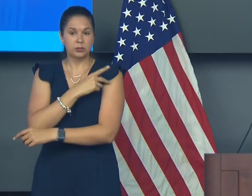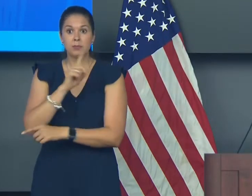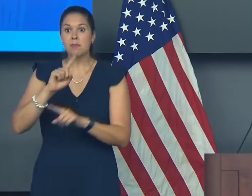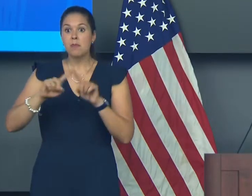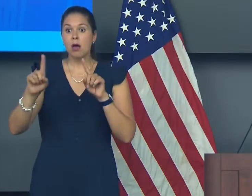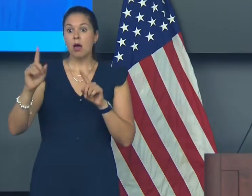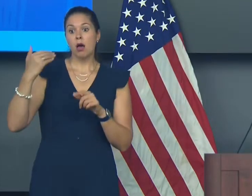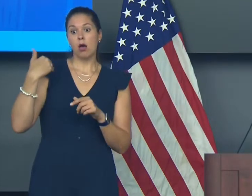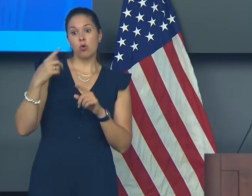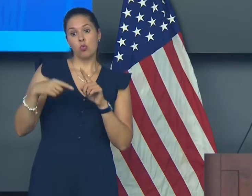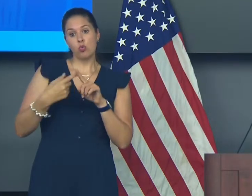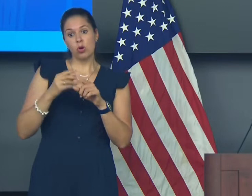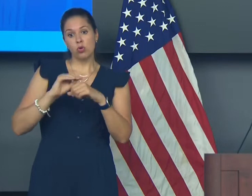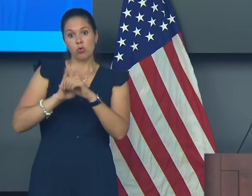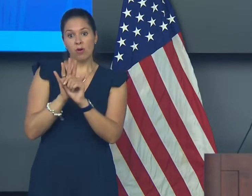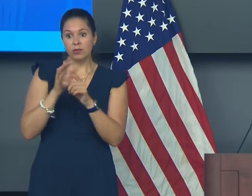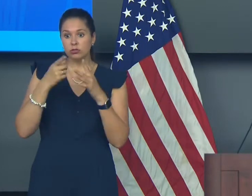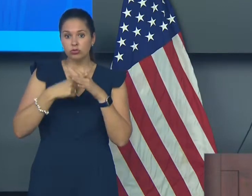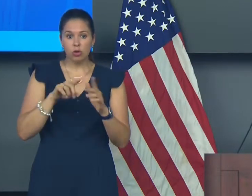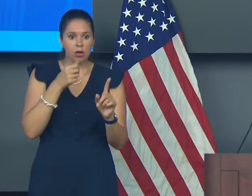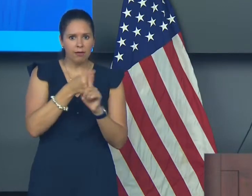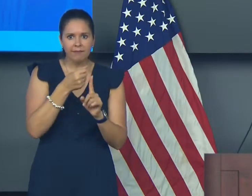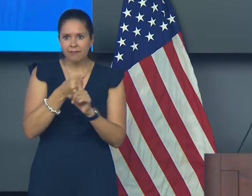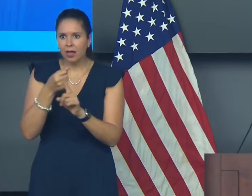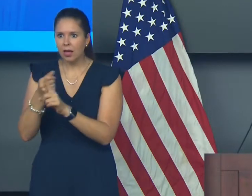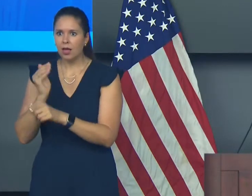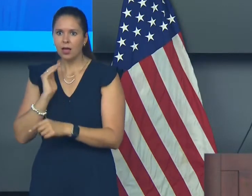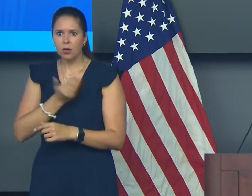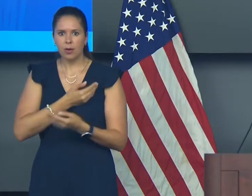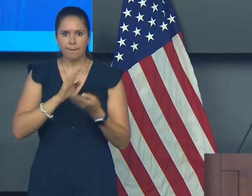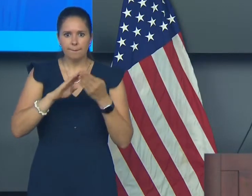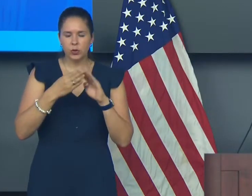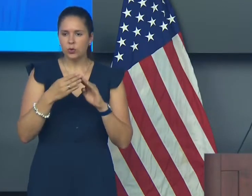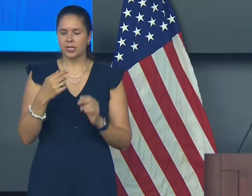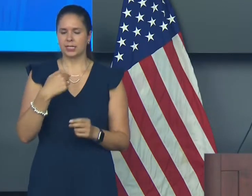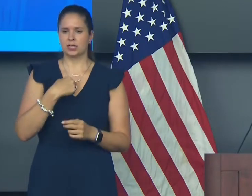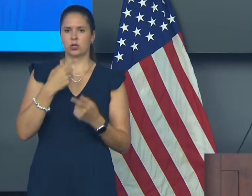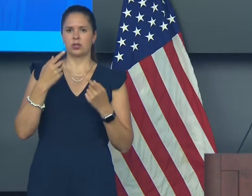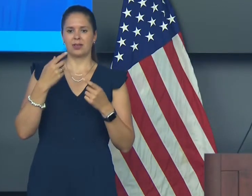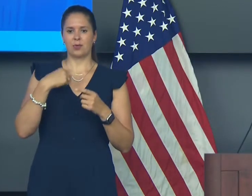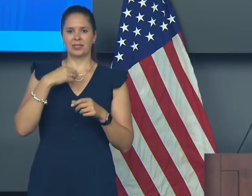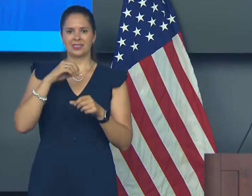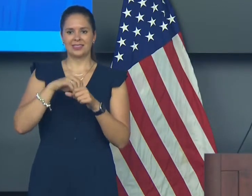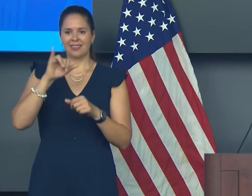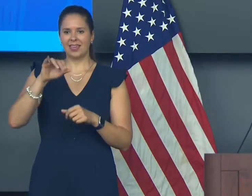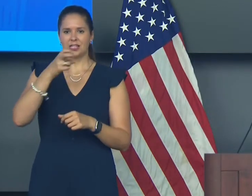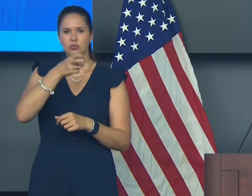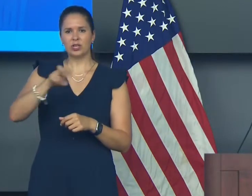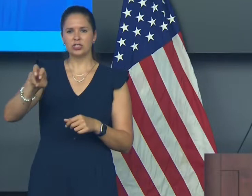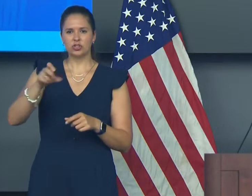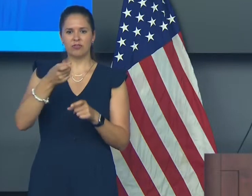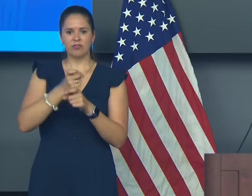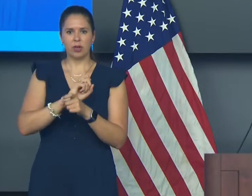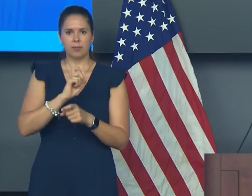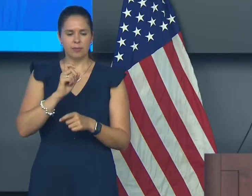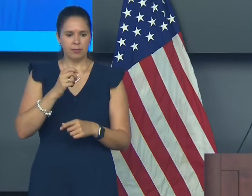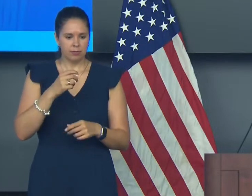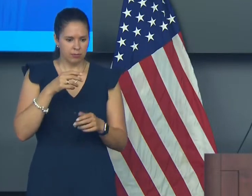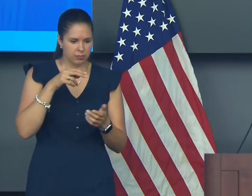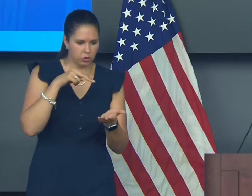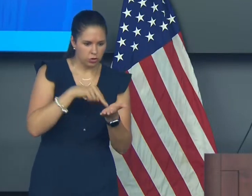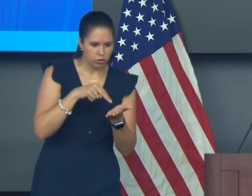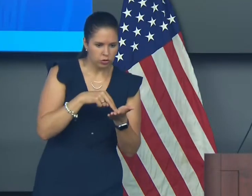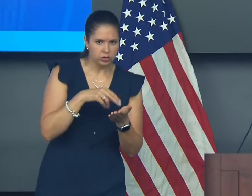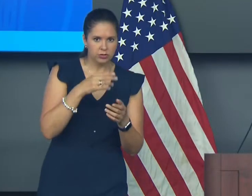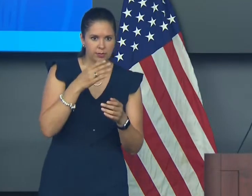COVID-19 originally began to affect our community, I was in a sort of a transition from a bedside stroke nurse to a